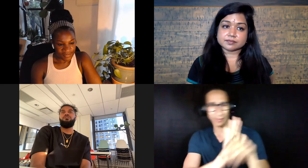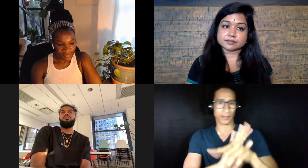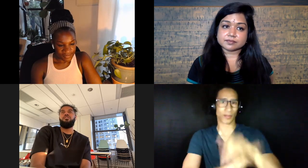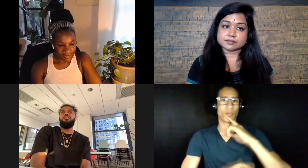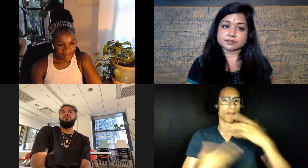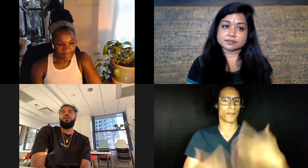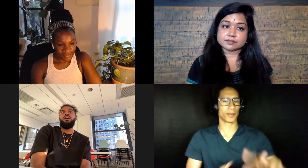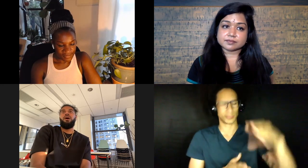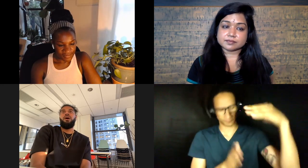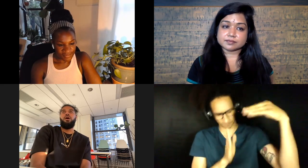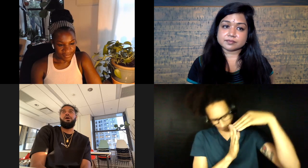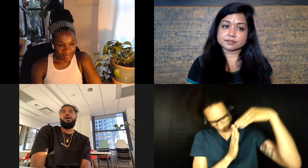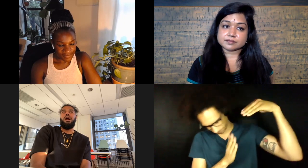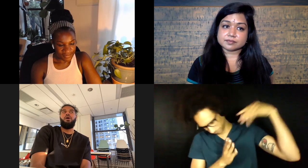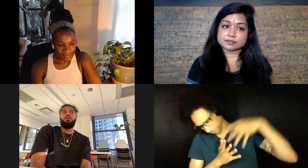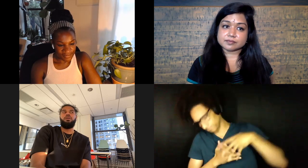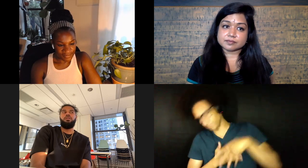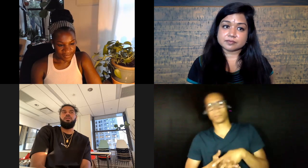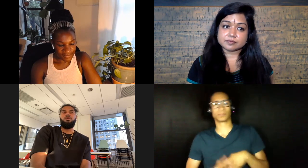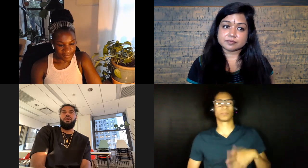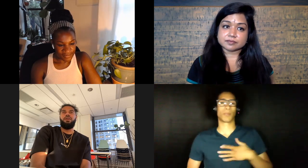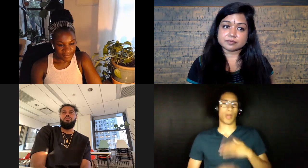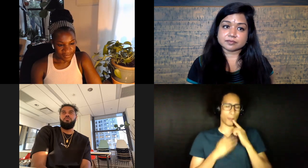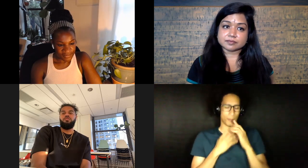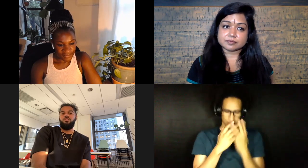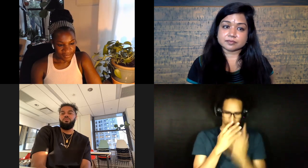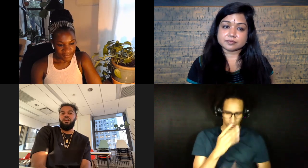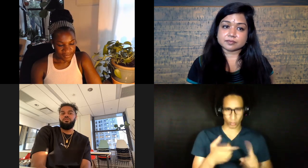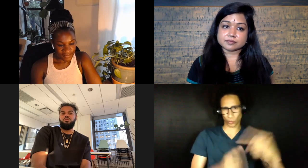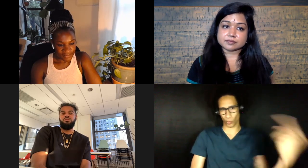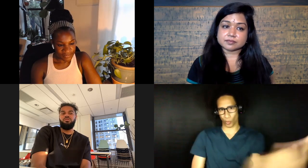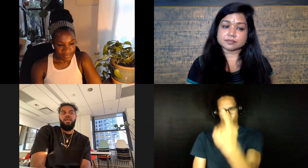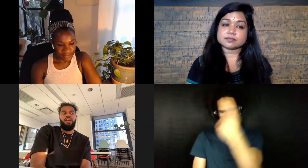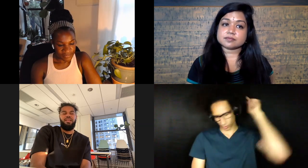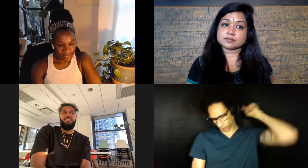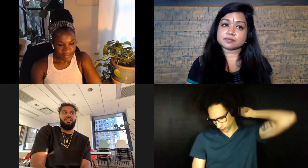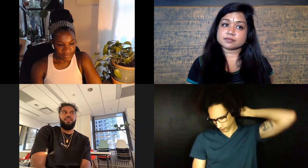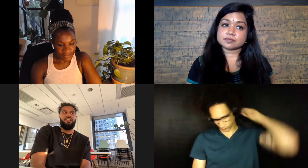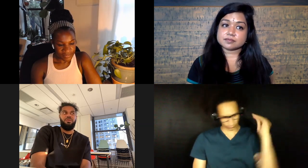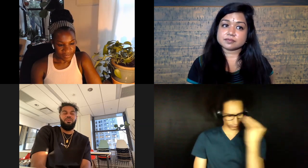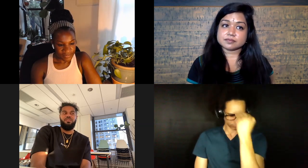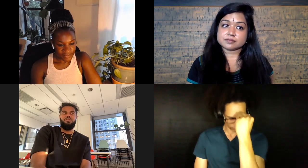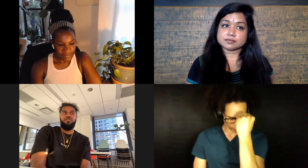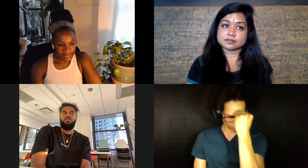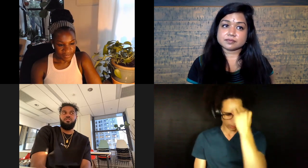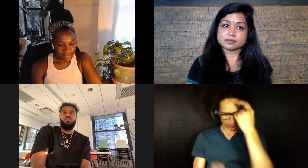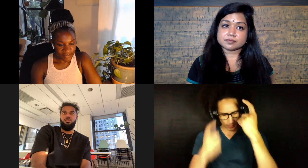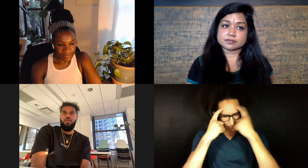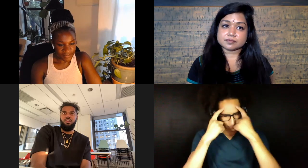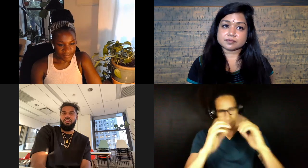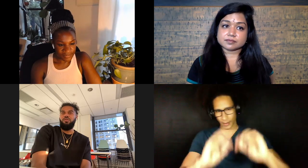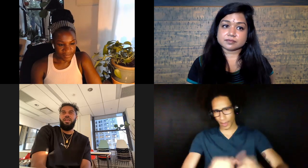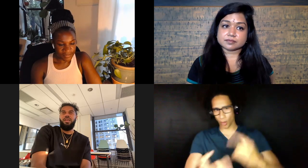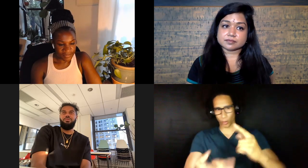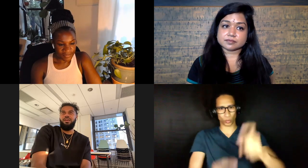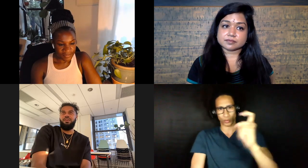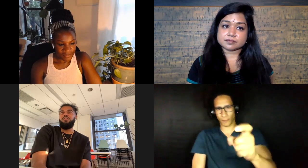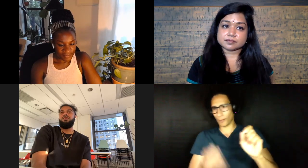entire world. Like London, like London's lingo is just y'all. You know, and hmm sorry about